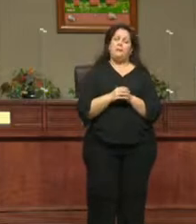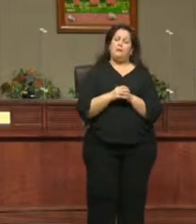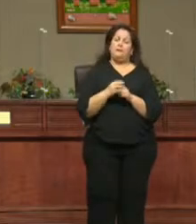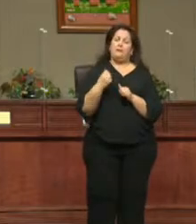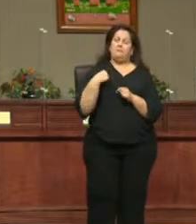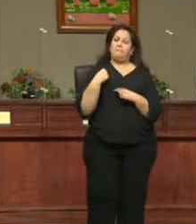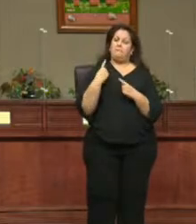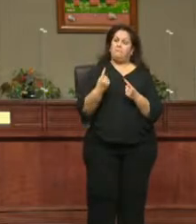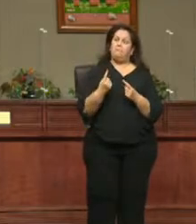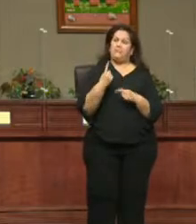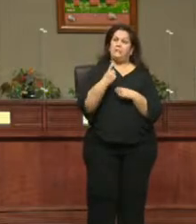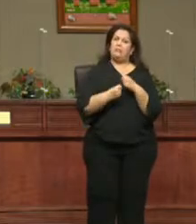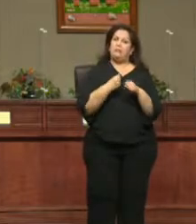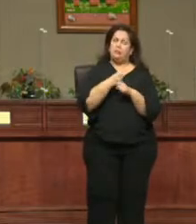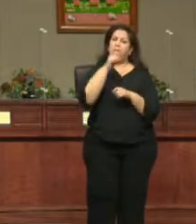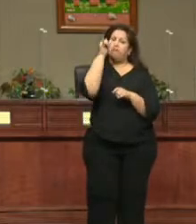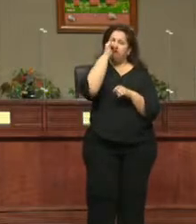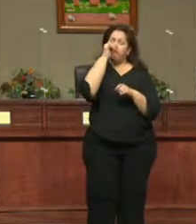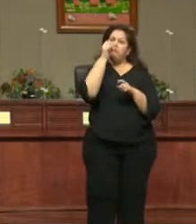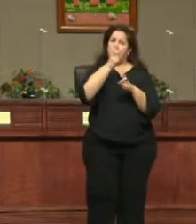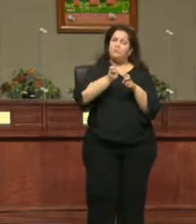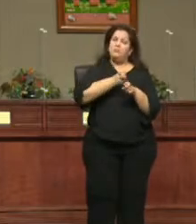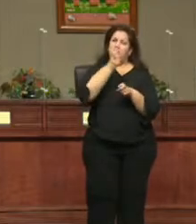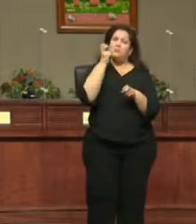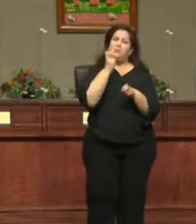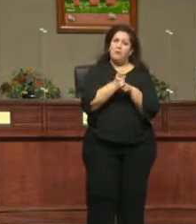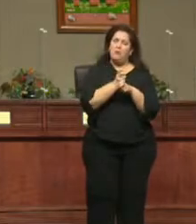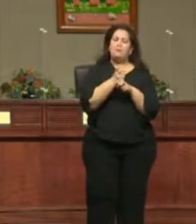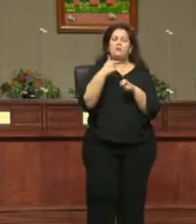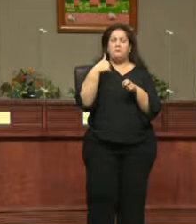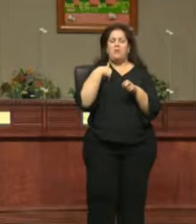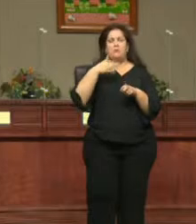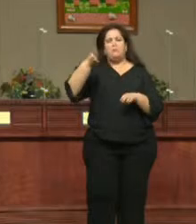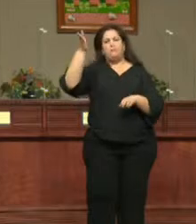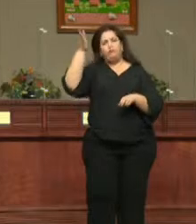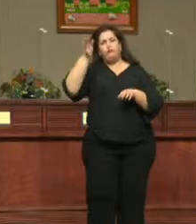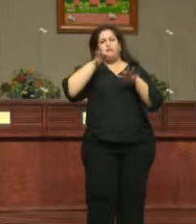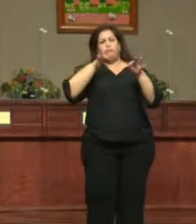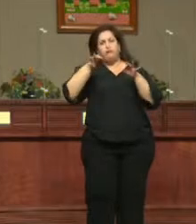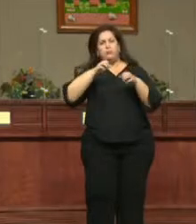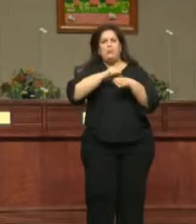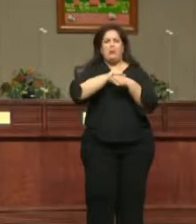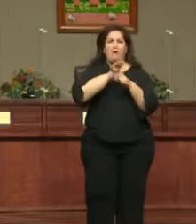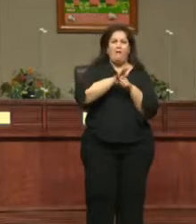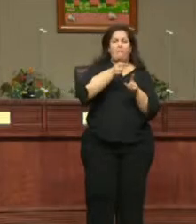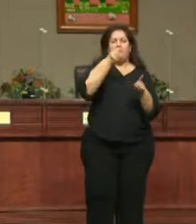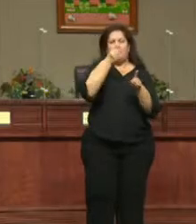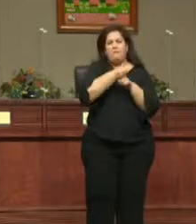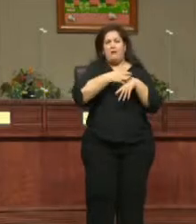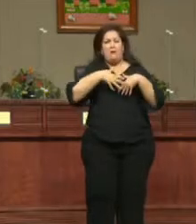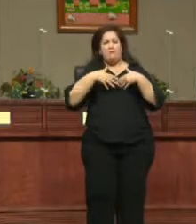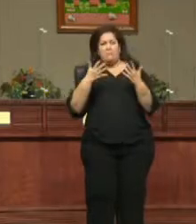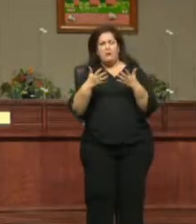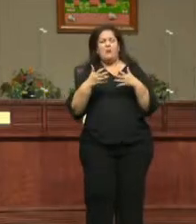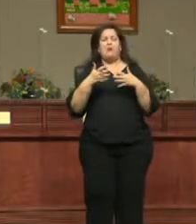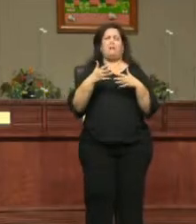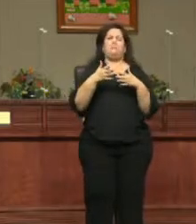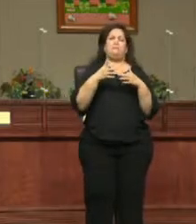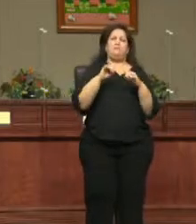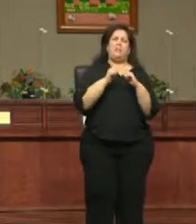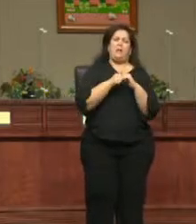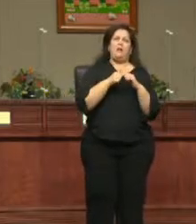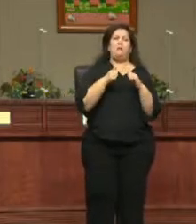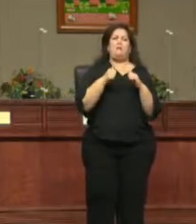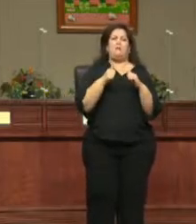difficult year, and I will highlight the effects the pandemic has had on Orange County, but we are